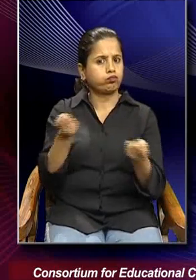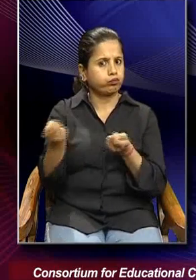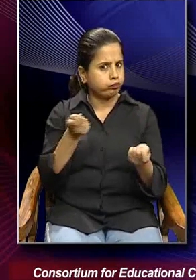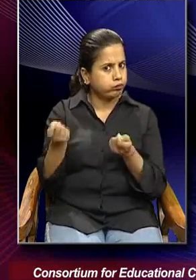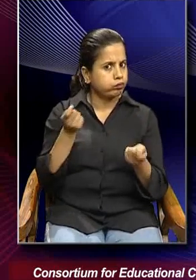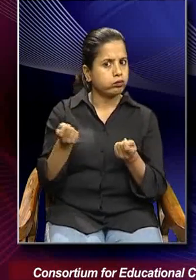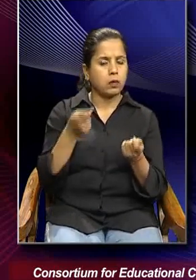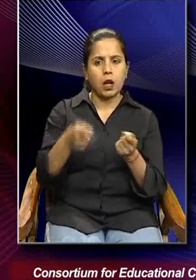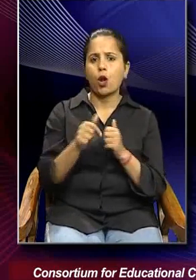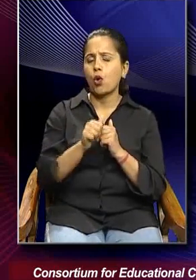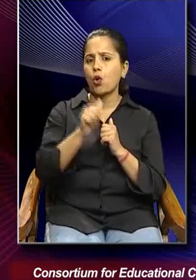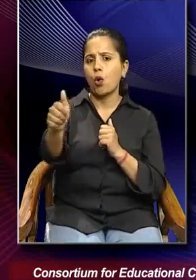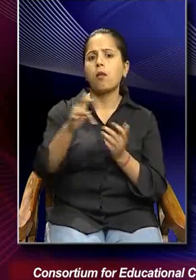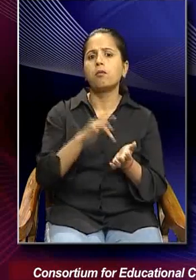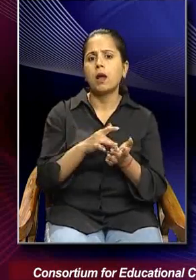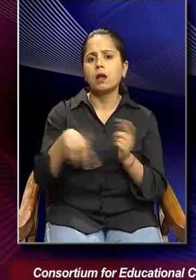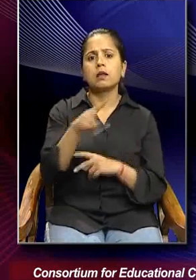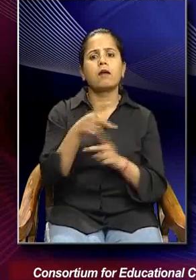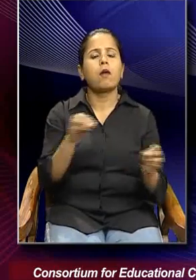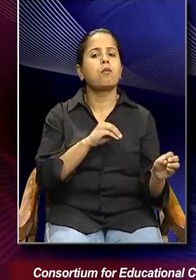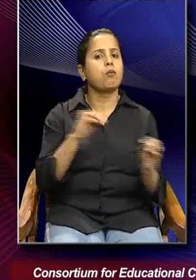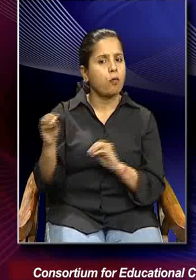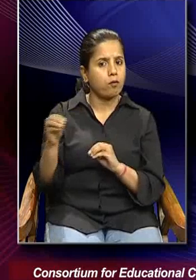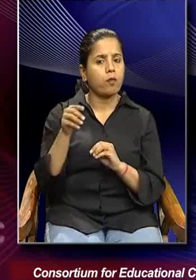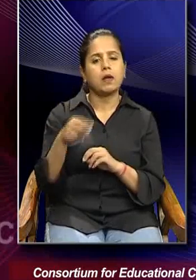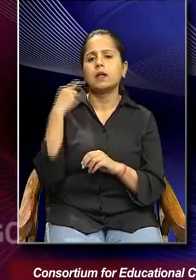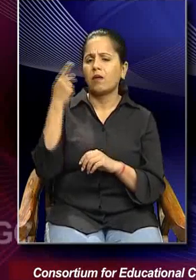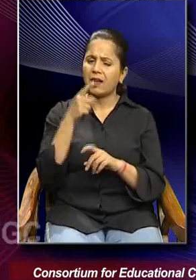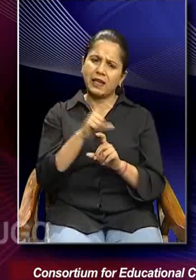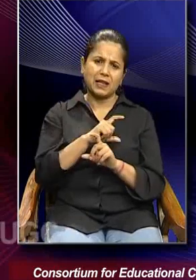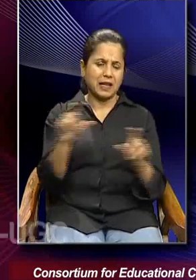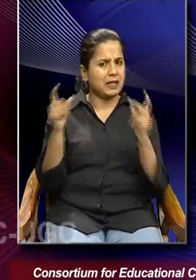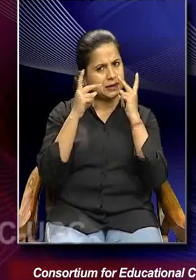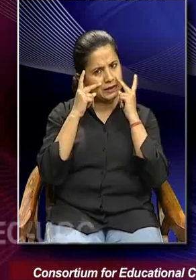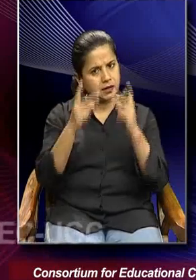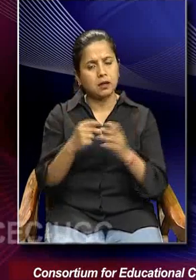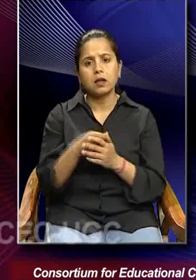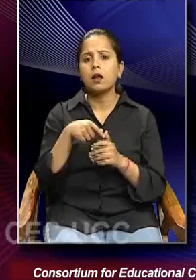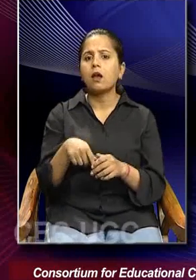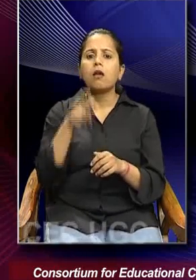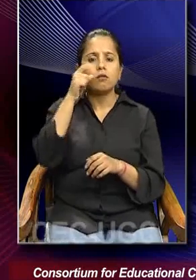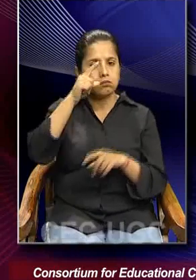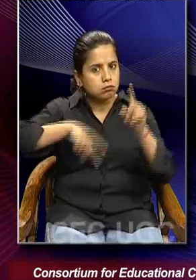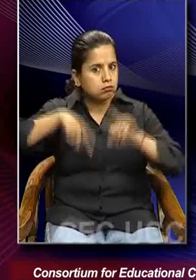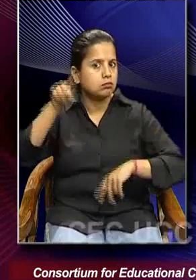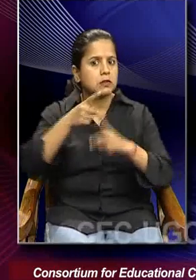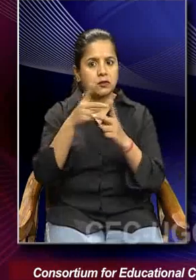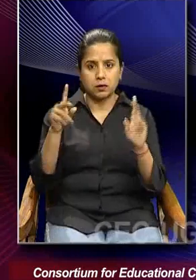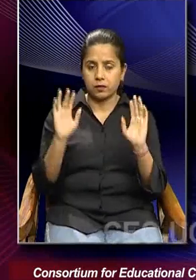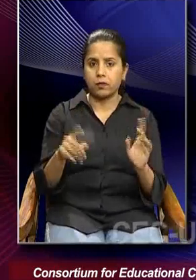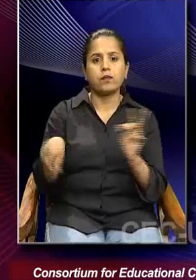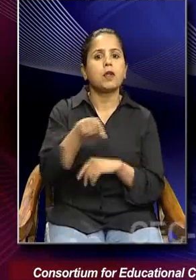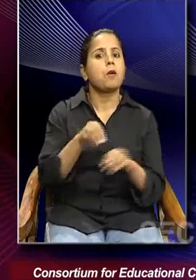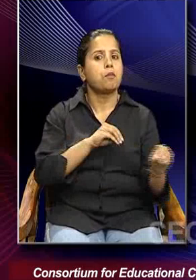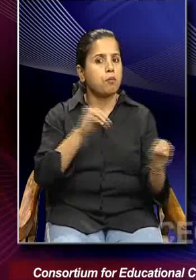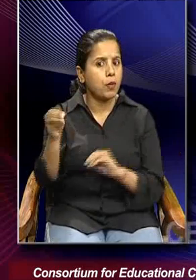the long distance migration, and therefore it's clear gender differences in terms of the